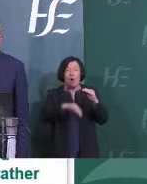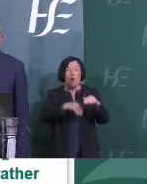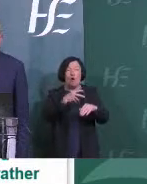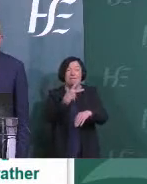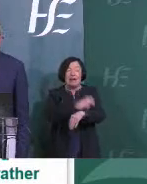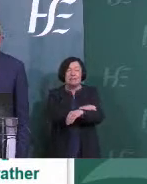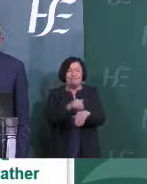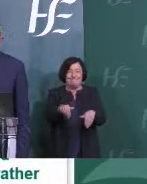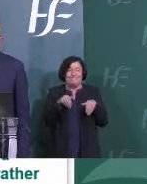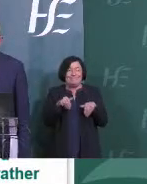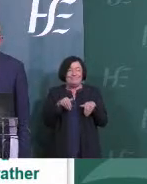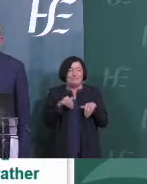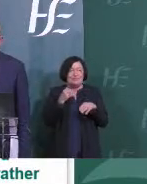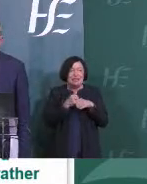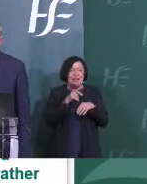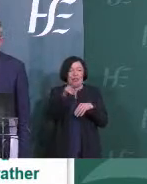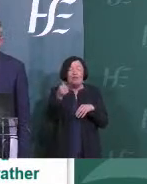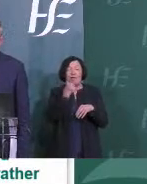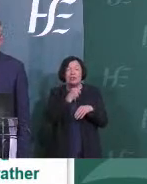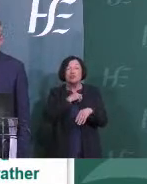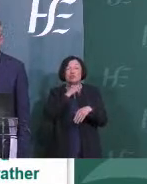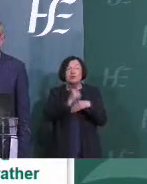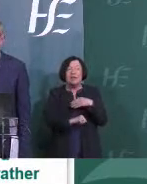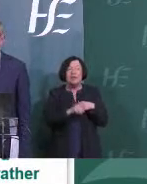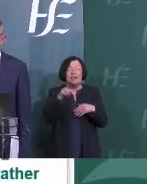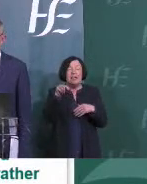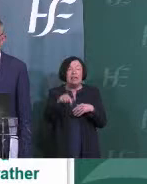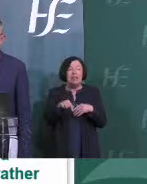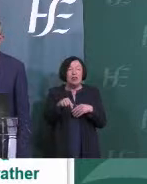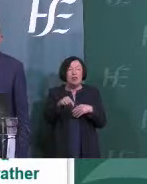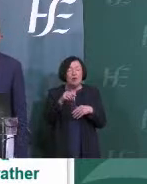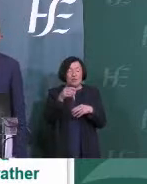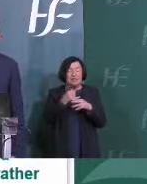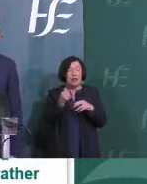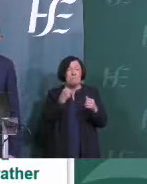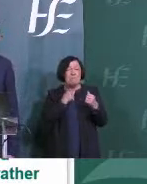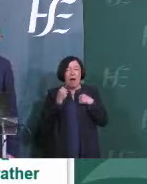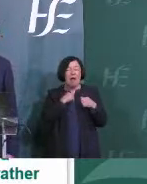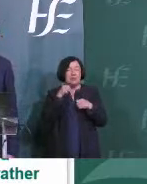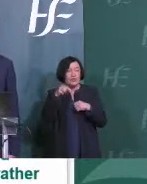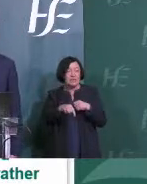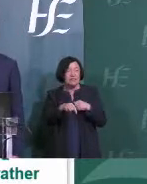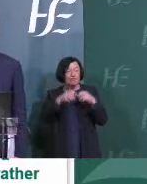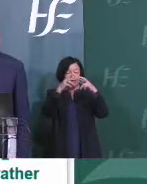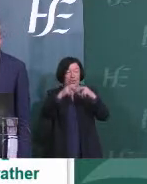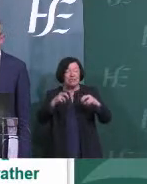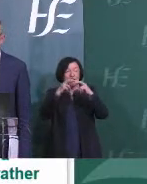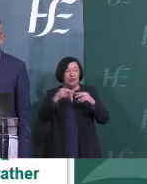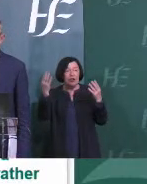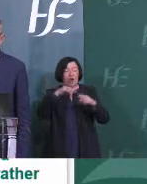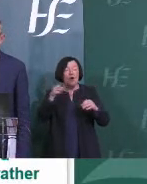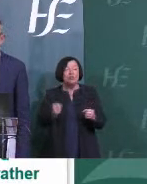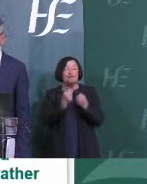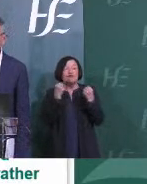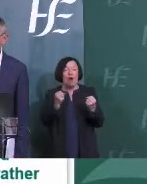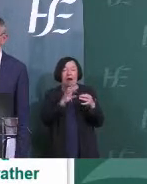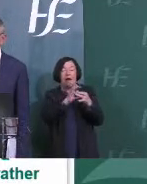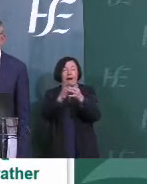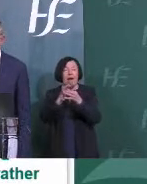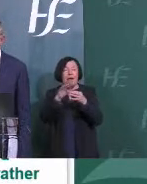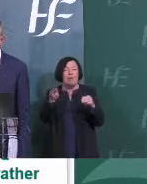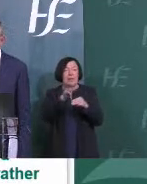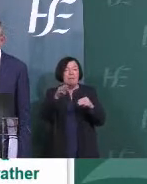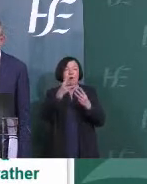vaccine hesitancy reflected in the uptake figures today. So this was a study carried out in March, did seem to predict that there's a strong correlation between how